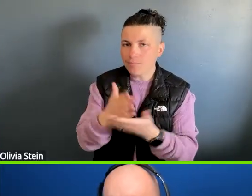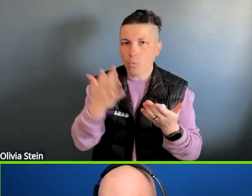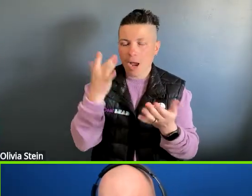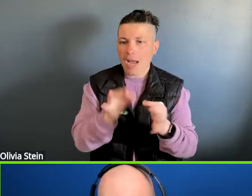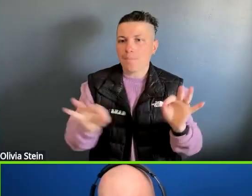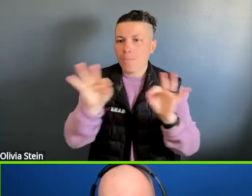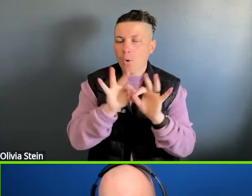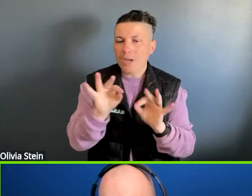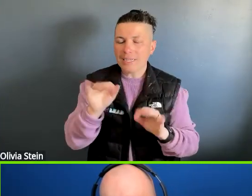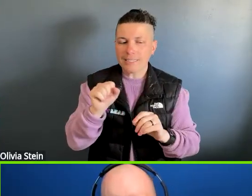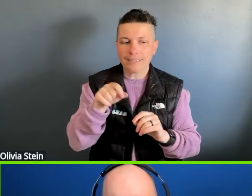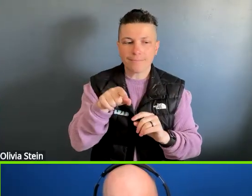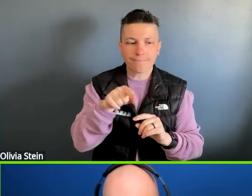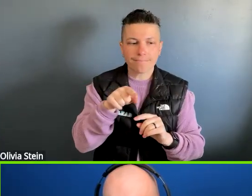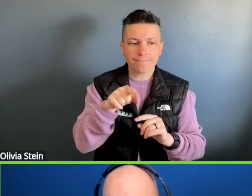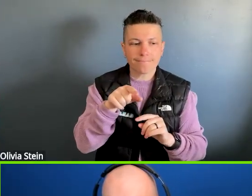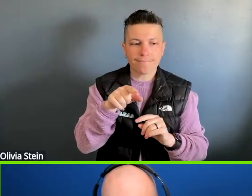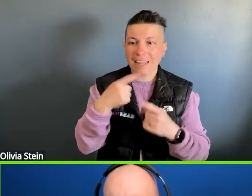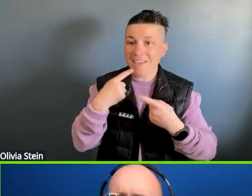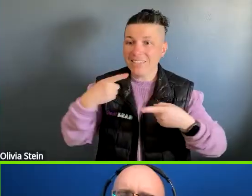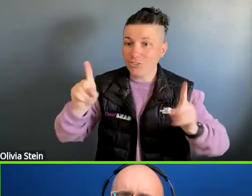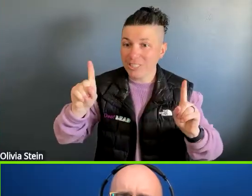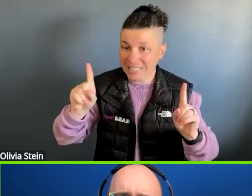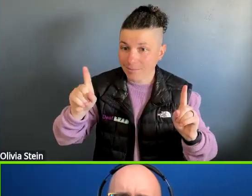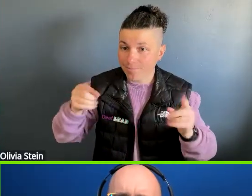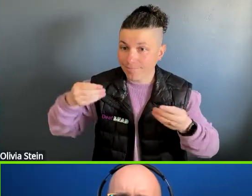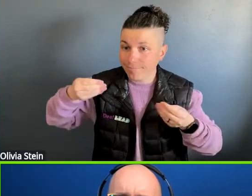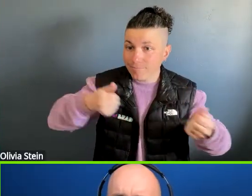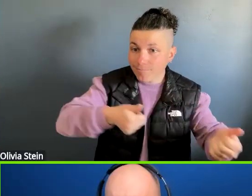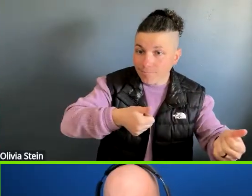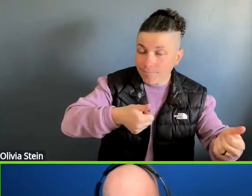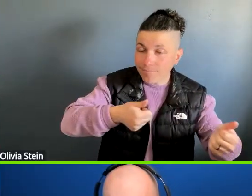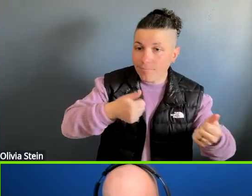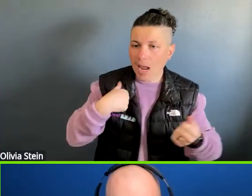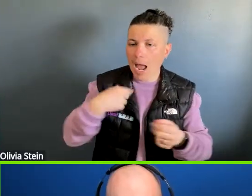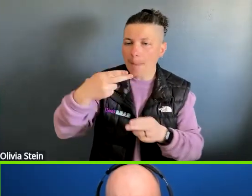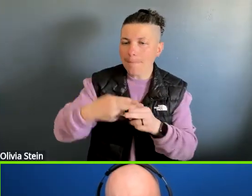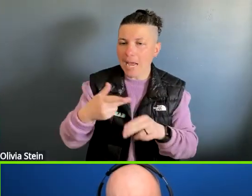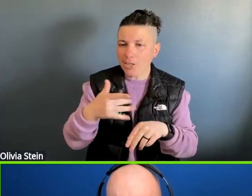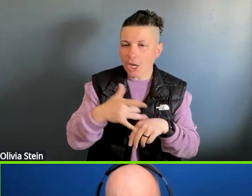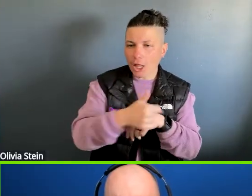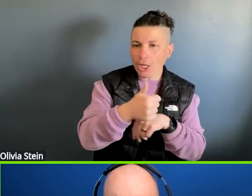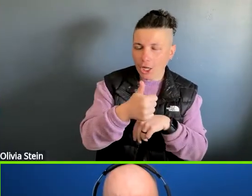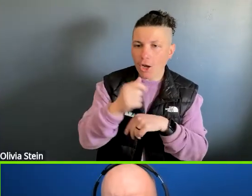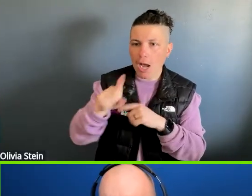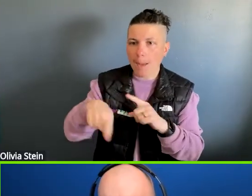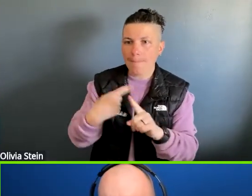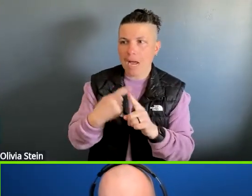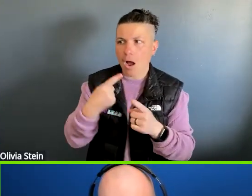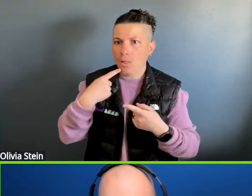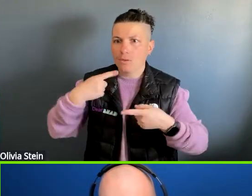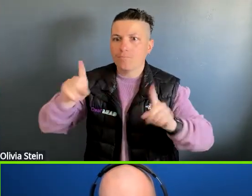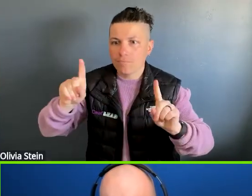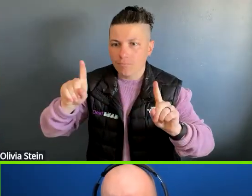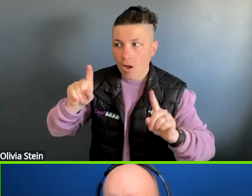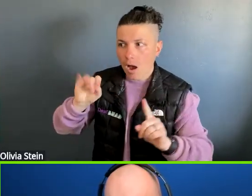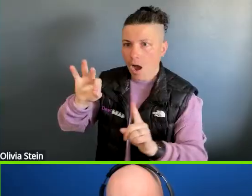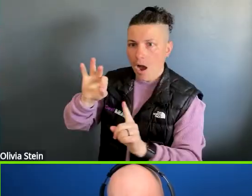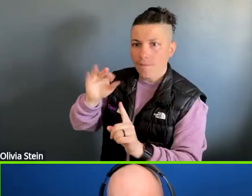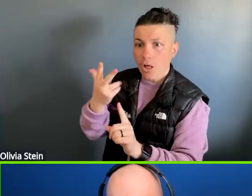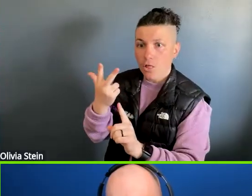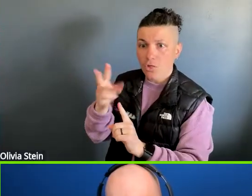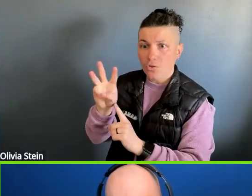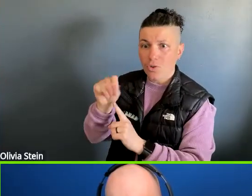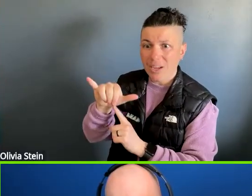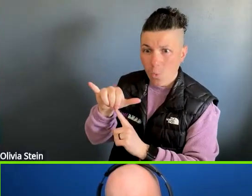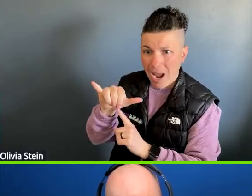And the last thing about this, why it's important, is efficiency. So I mentioned earlier, talked